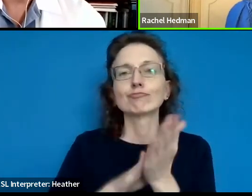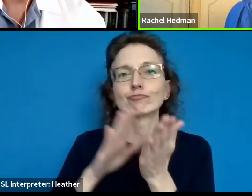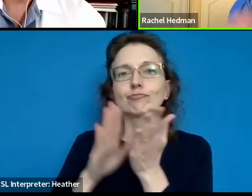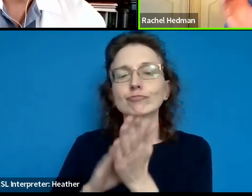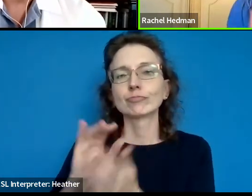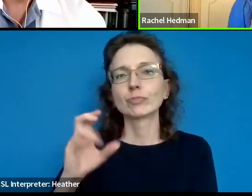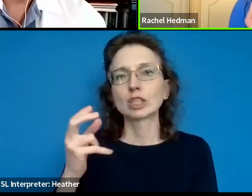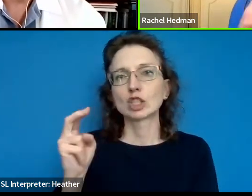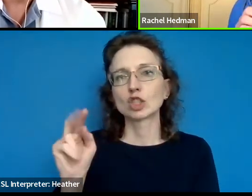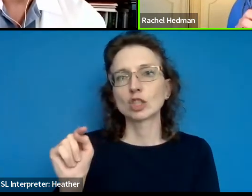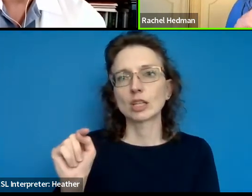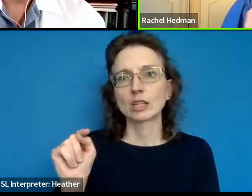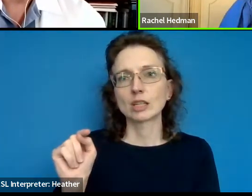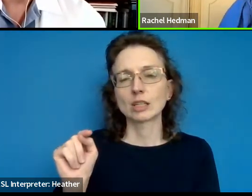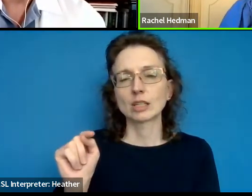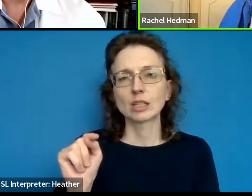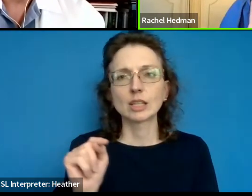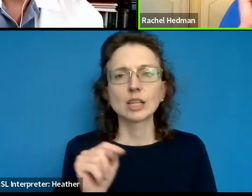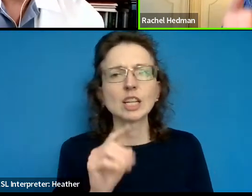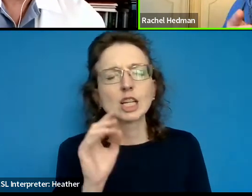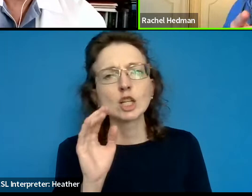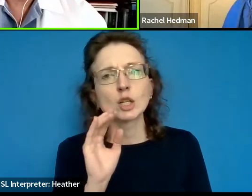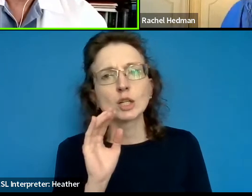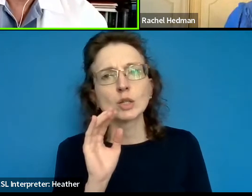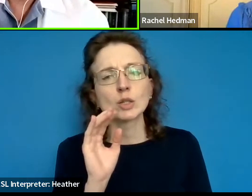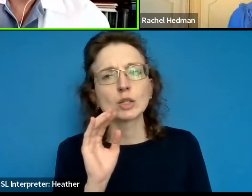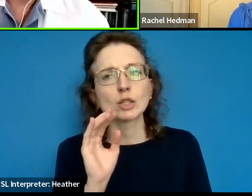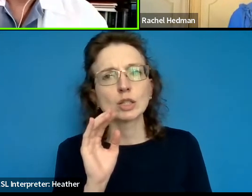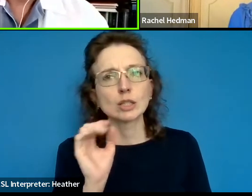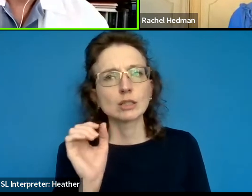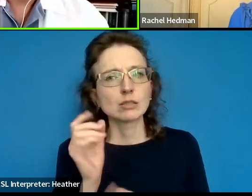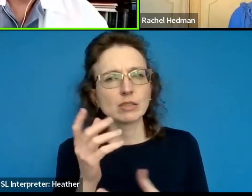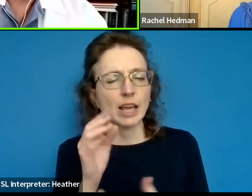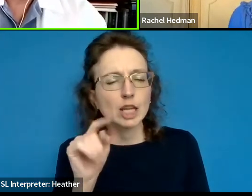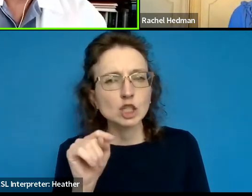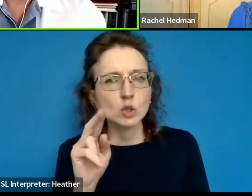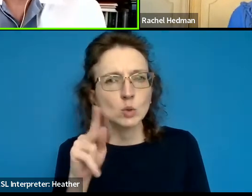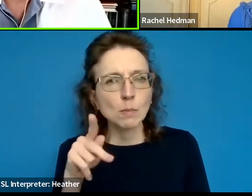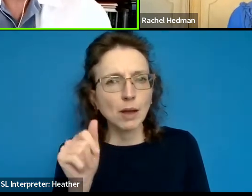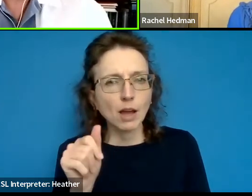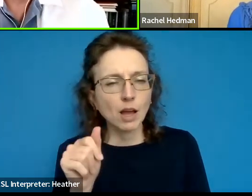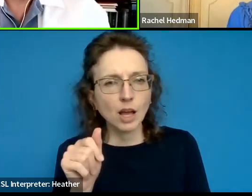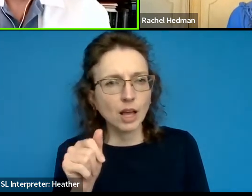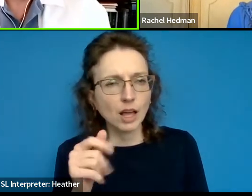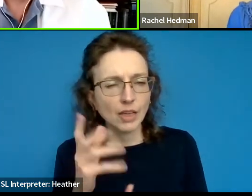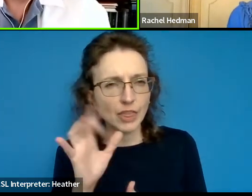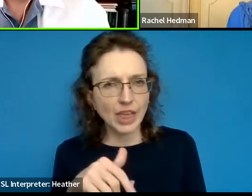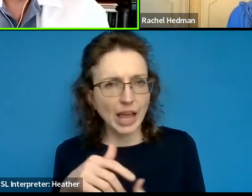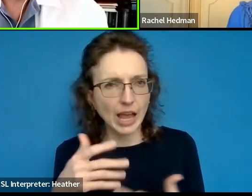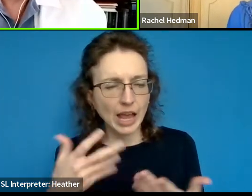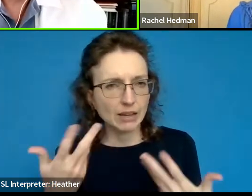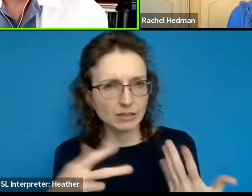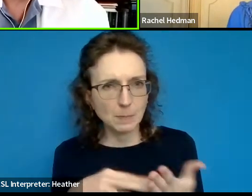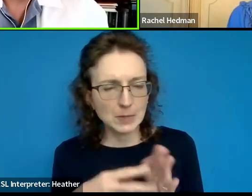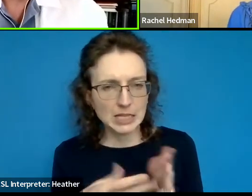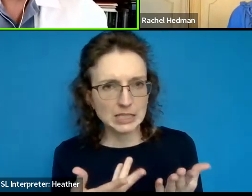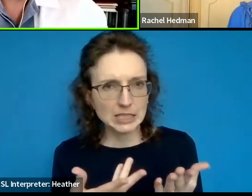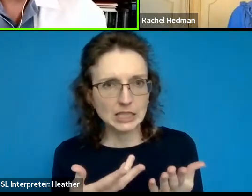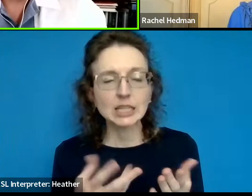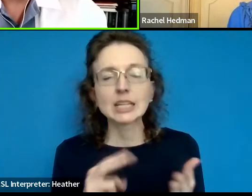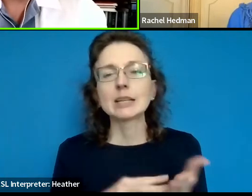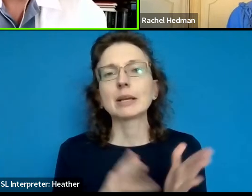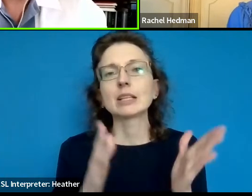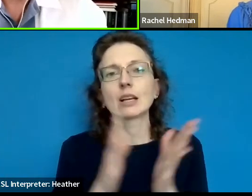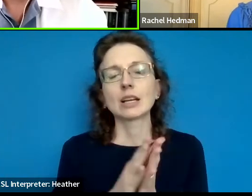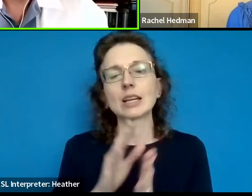And could you spell tupa? Like, that's what is said. Yes. But what is that? Tupa just means to sort of clap, which